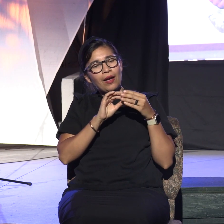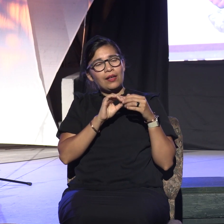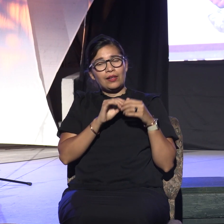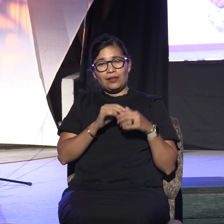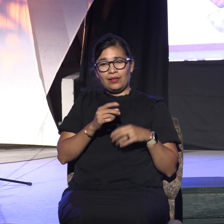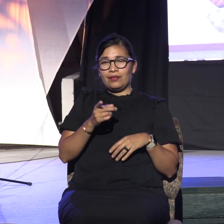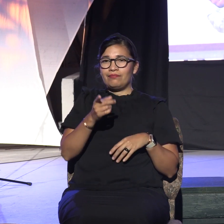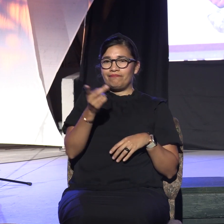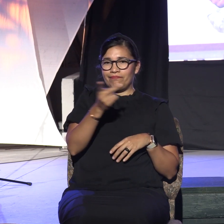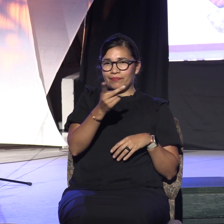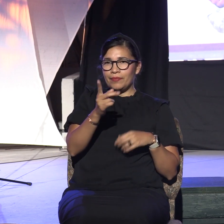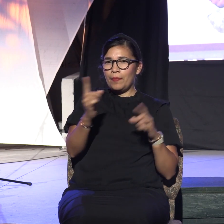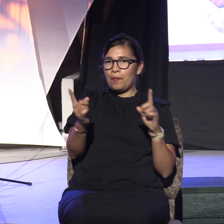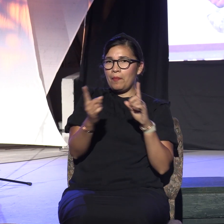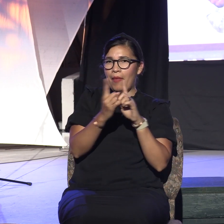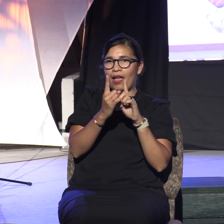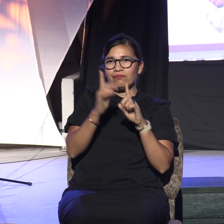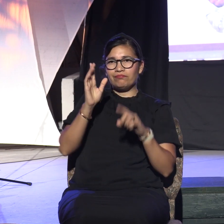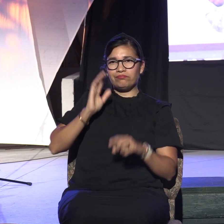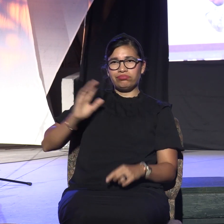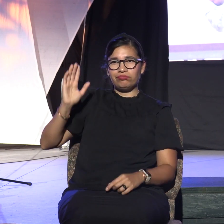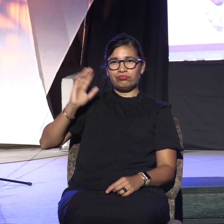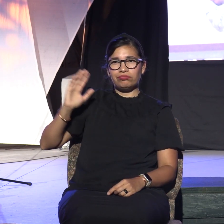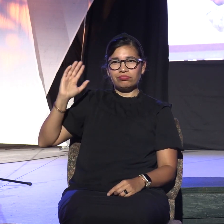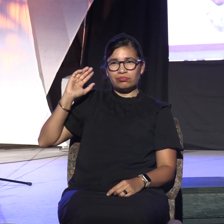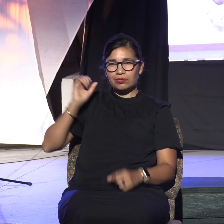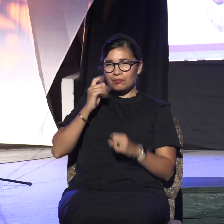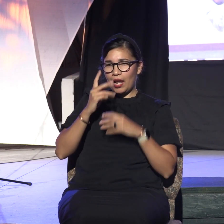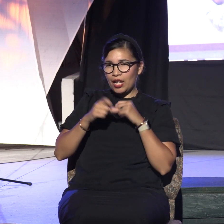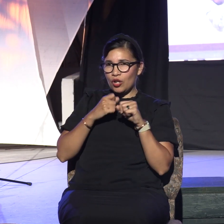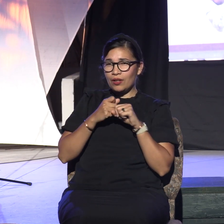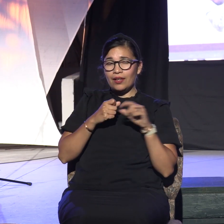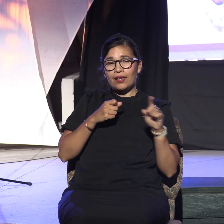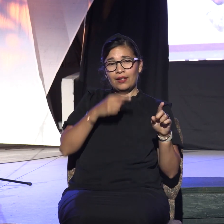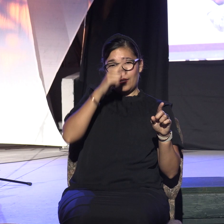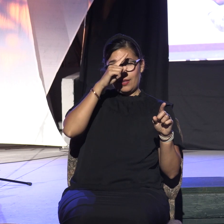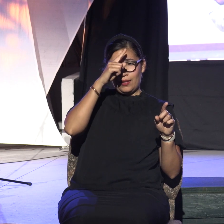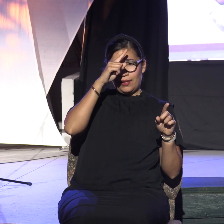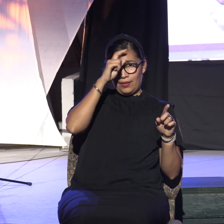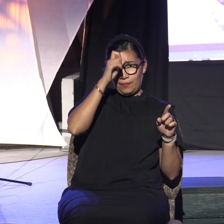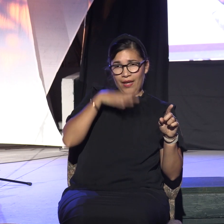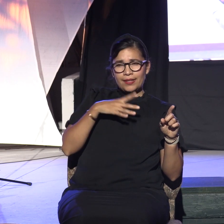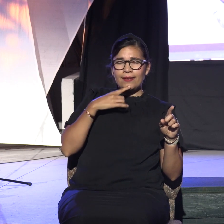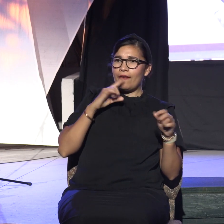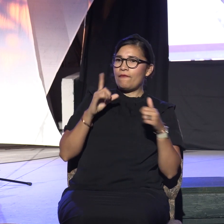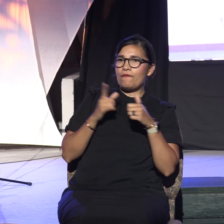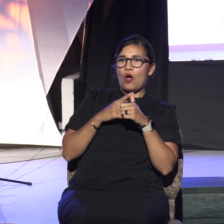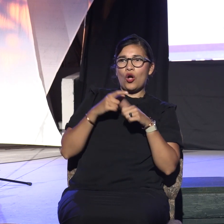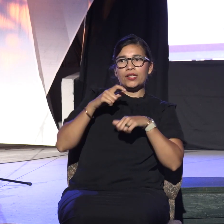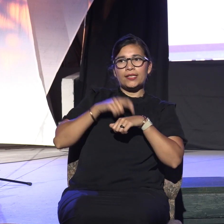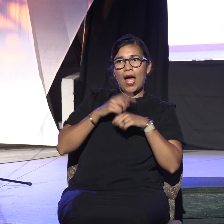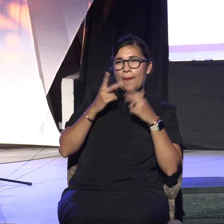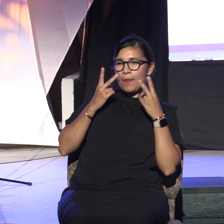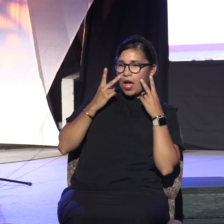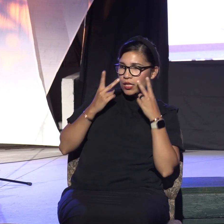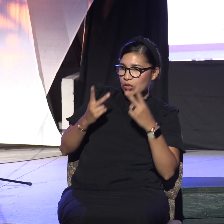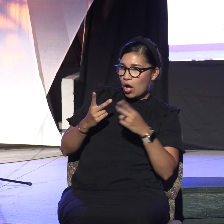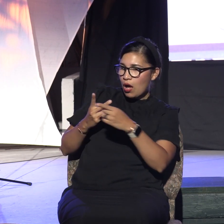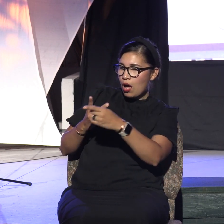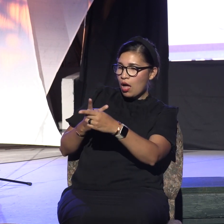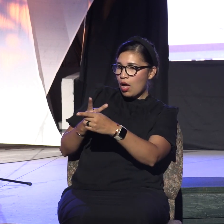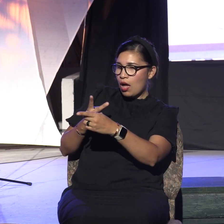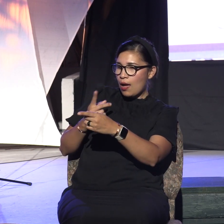it was like I couldn't breathe. I had never seen a human being so beautiful. He said, it took me over 2 hours before